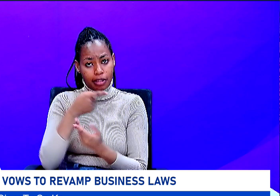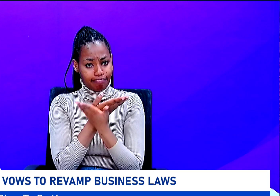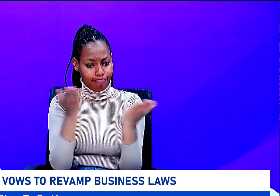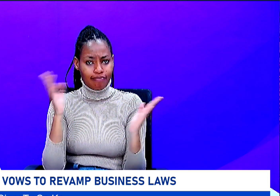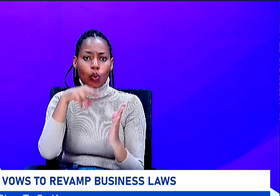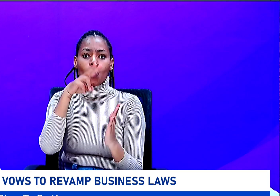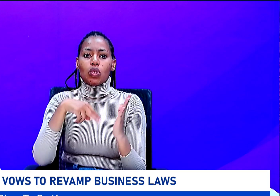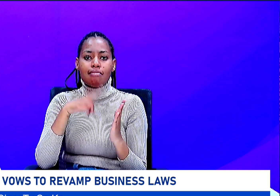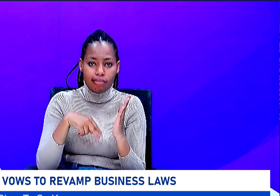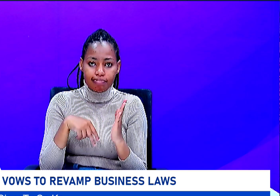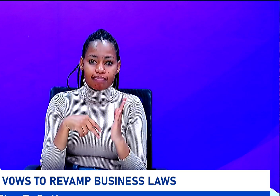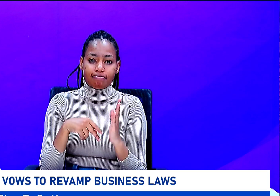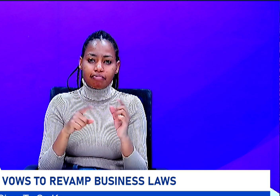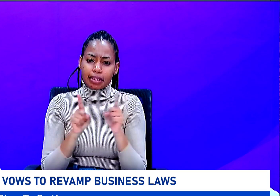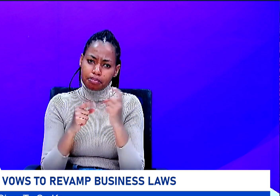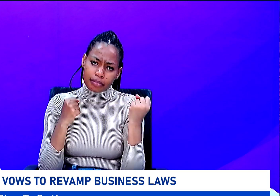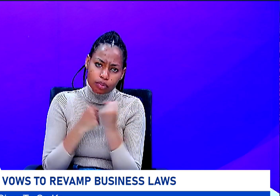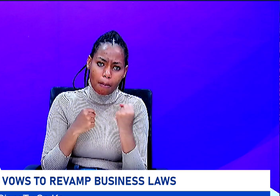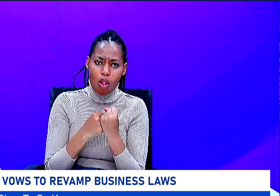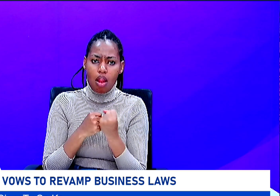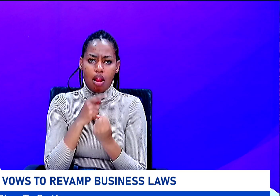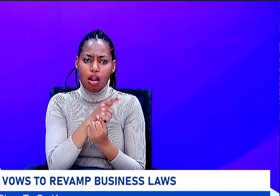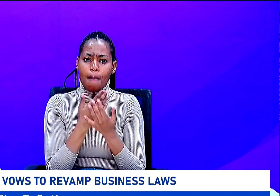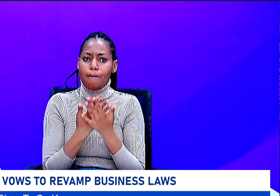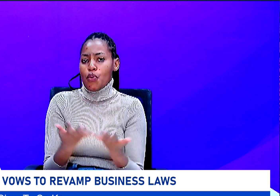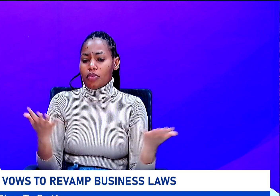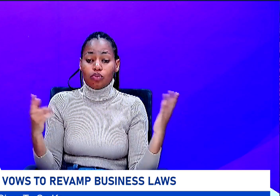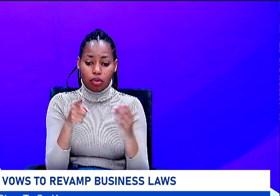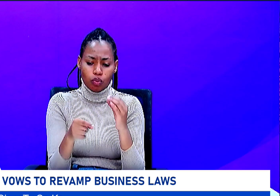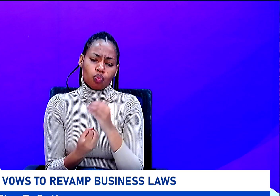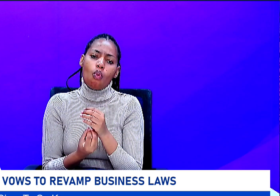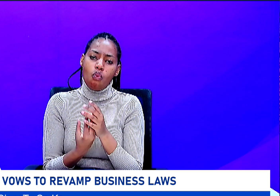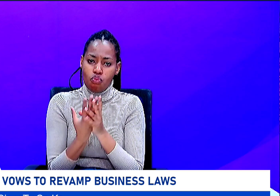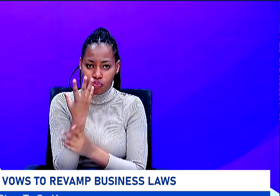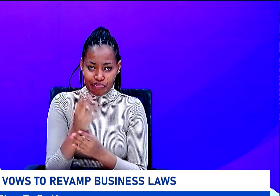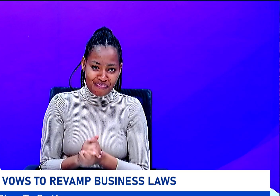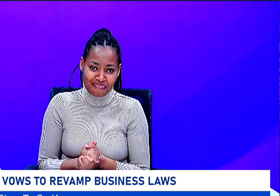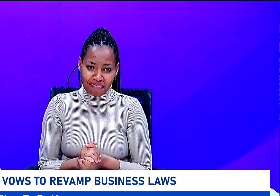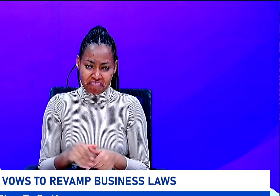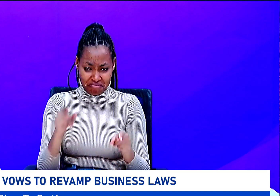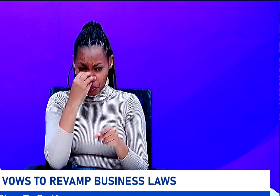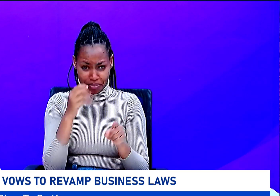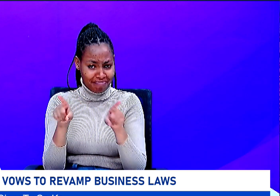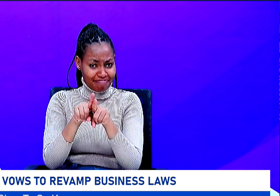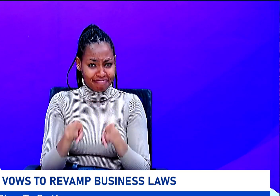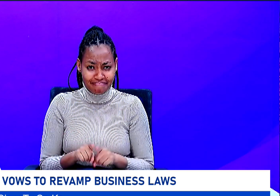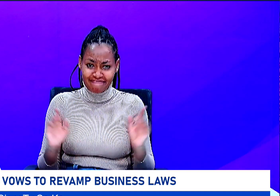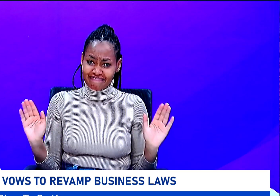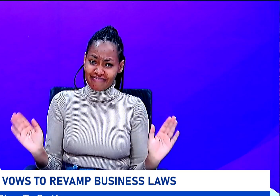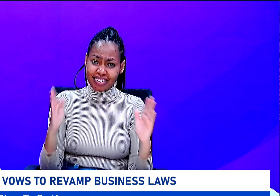Trade, Investment and Industry, the President emphasized the government's readiness to support